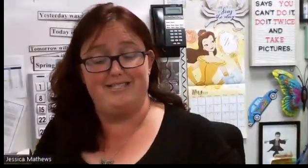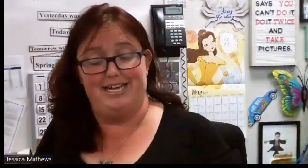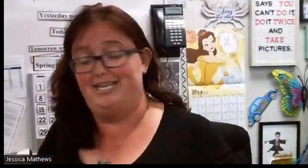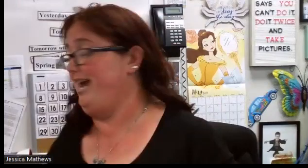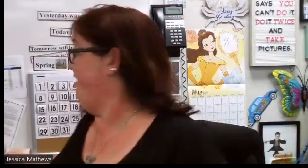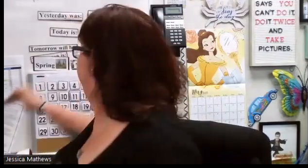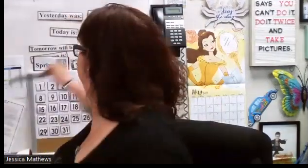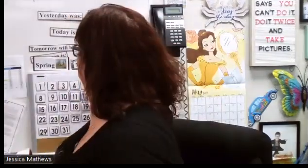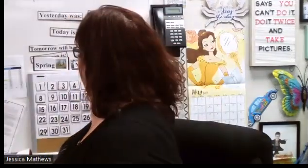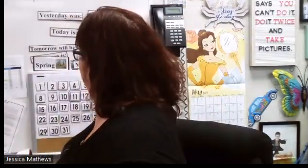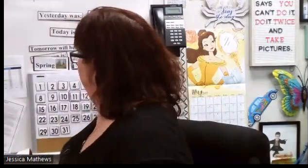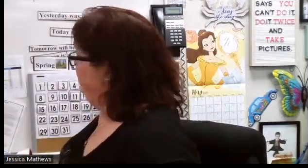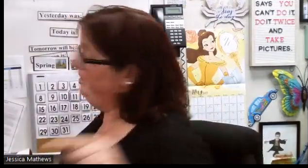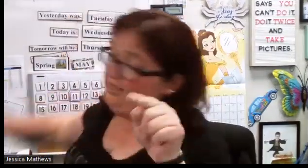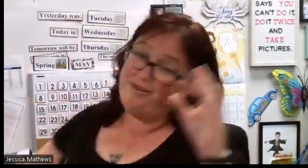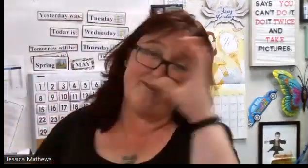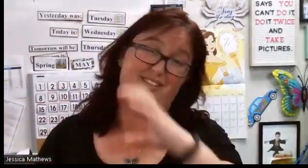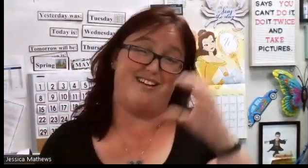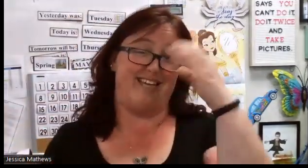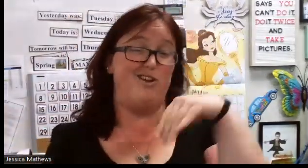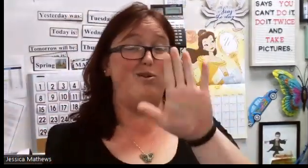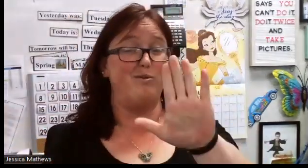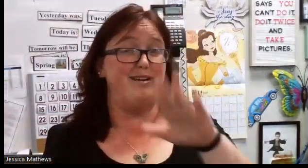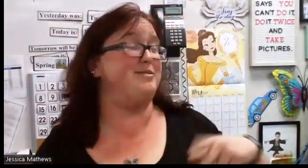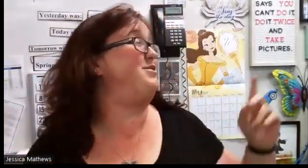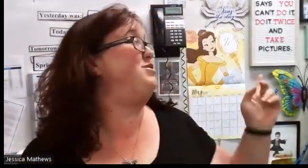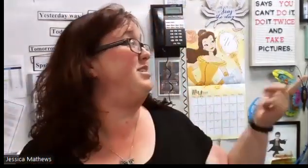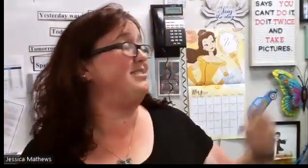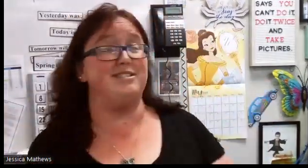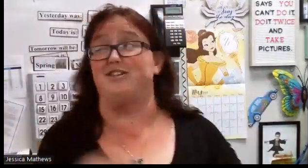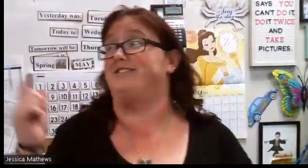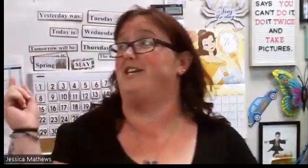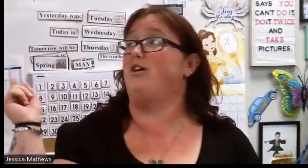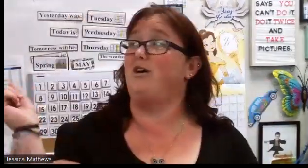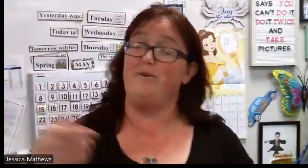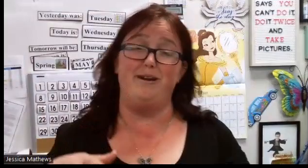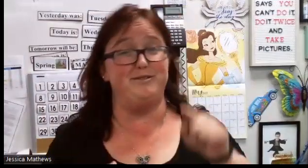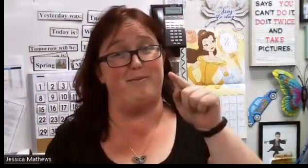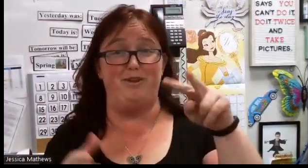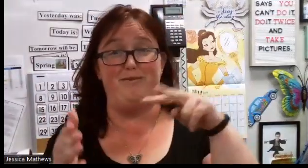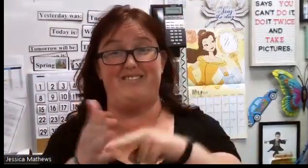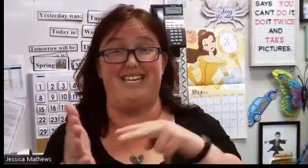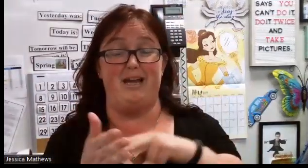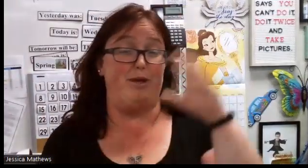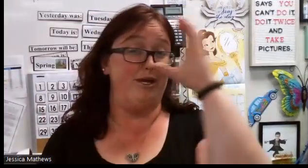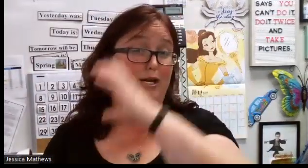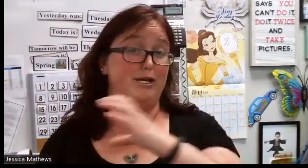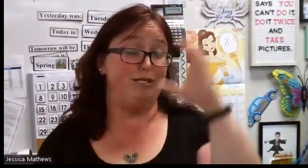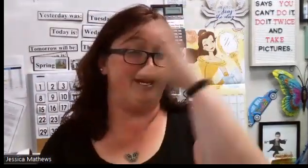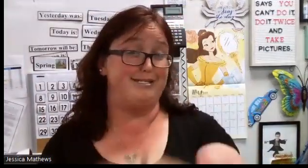outside today? You can look outside of your windows. Miss Jessica is going to look outside her windows. Remember, you might have to stand up to look